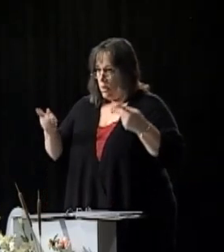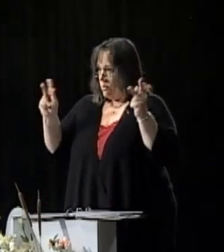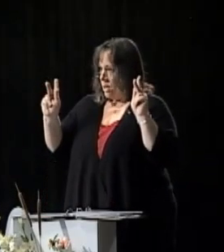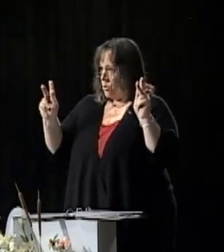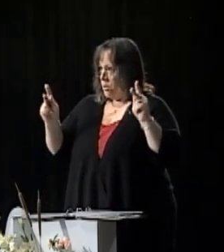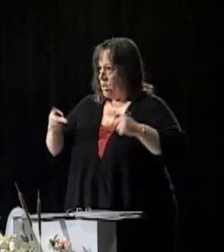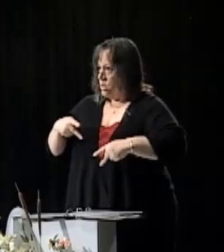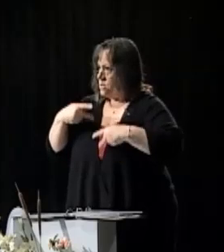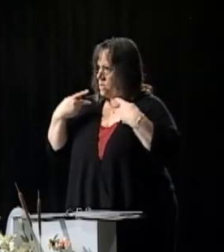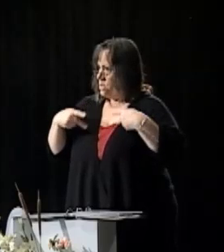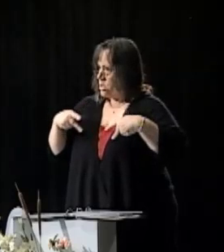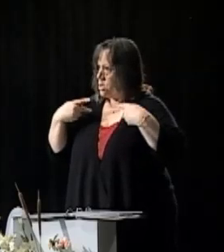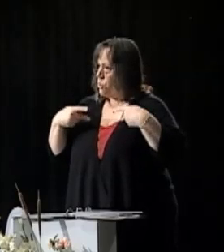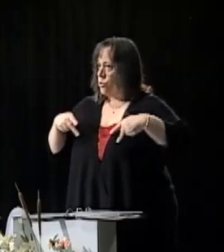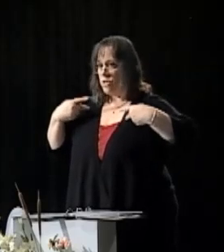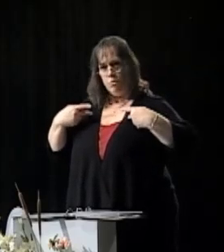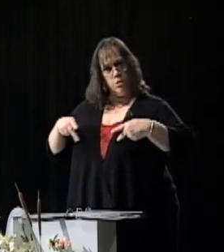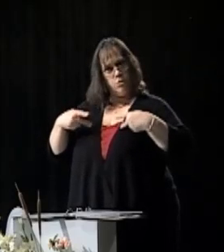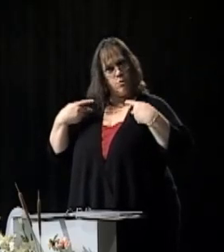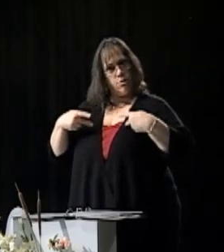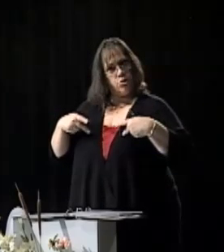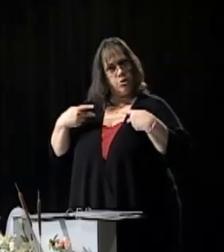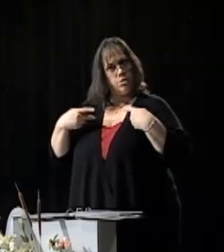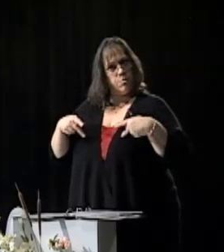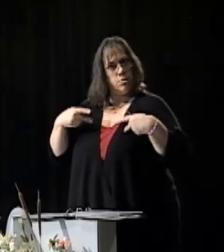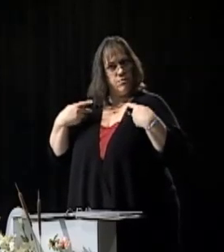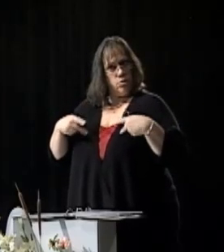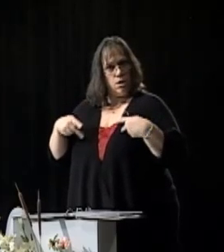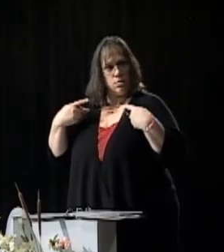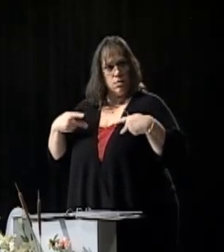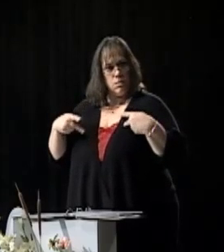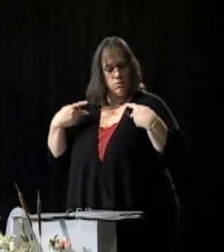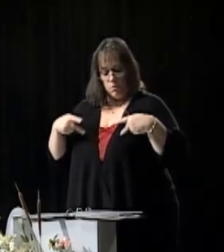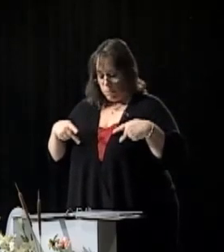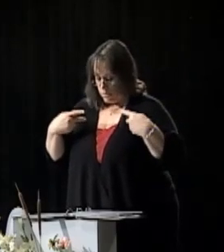Make your P's. Is it pneumonia? So you do it across your chest because of your lungs.